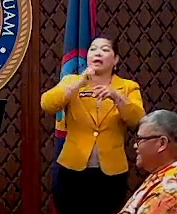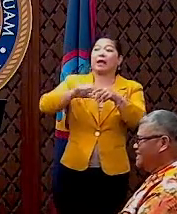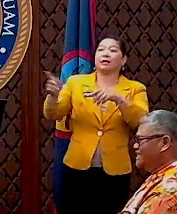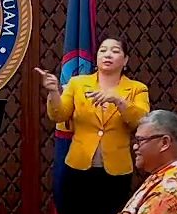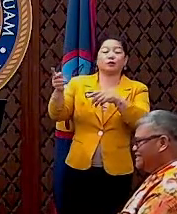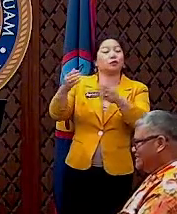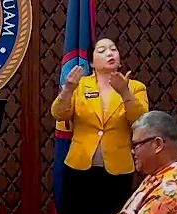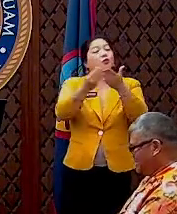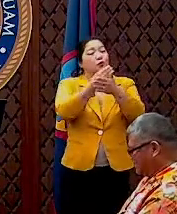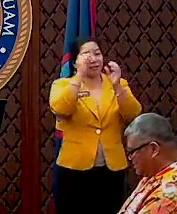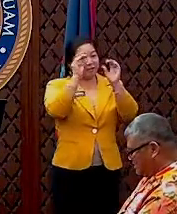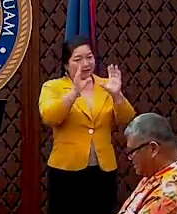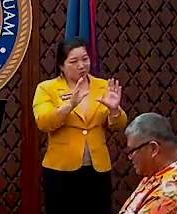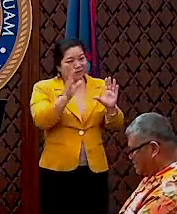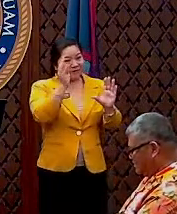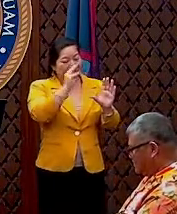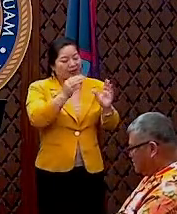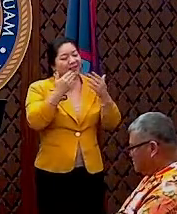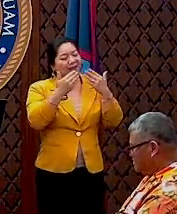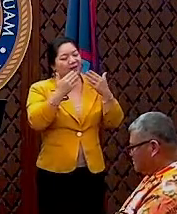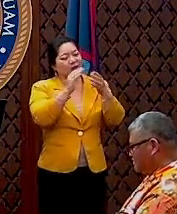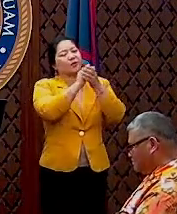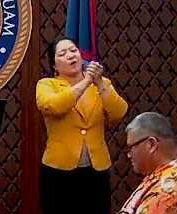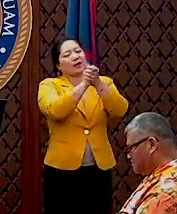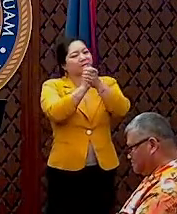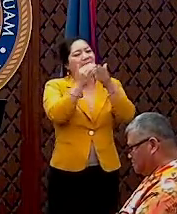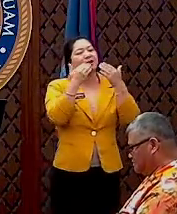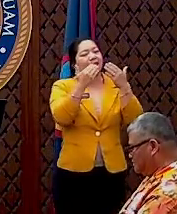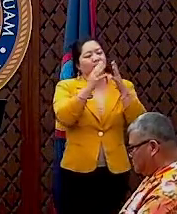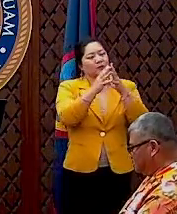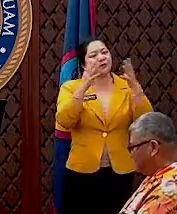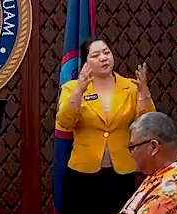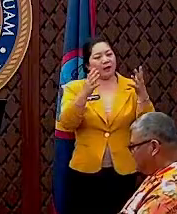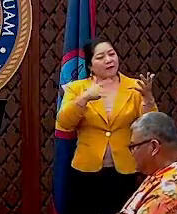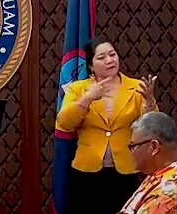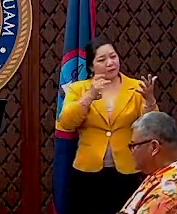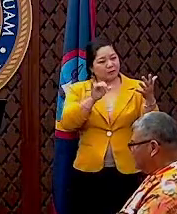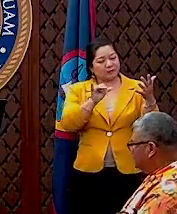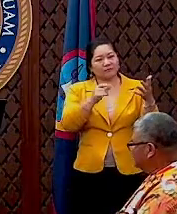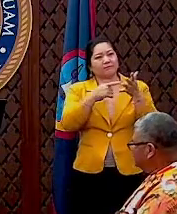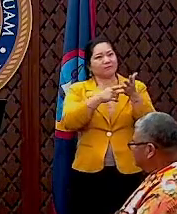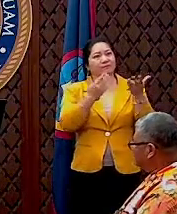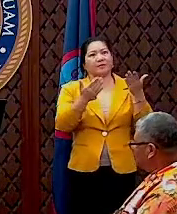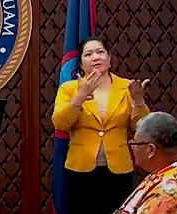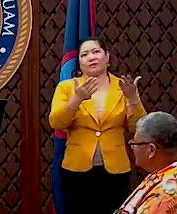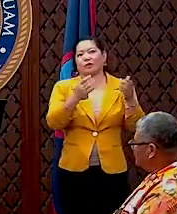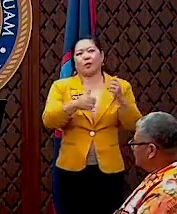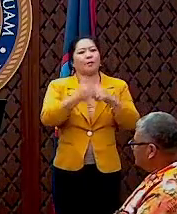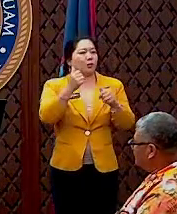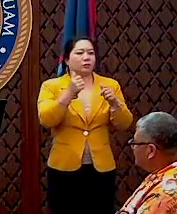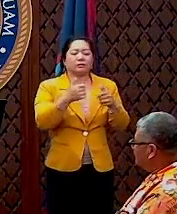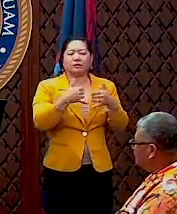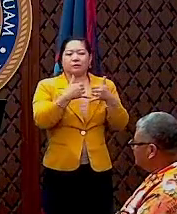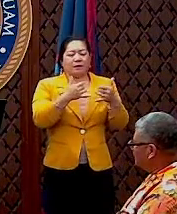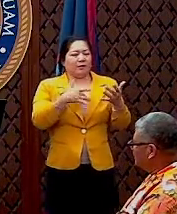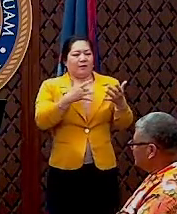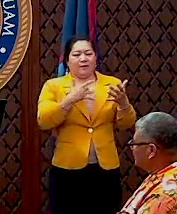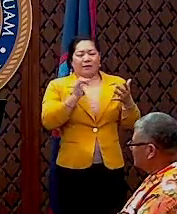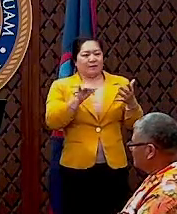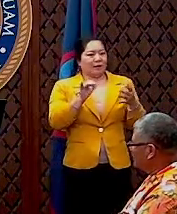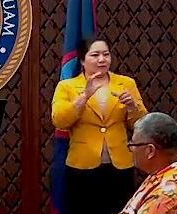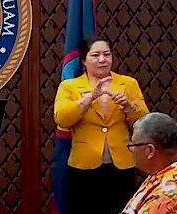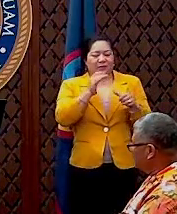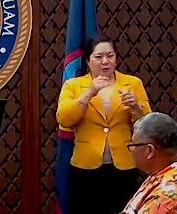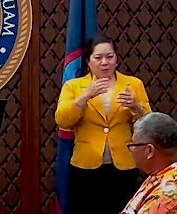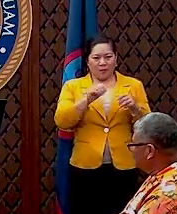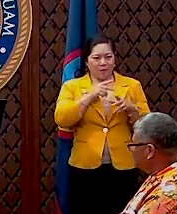to the new teachers, congratulations. Thank you. I feel that this is probably one of the most rewarding professions that you